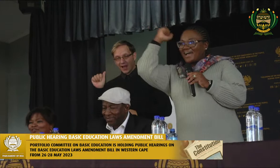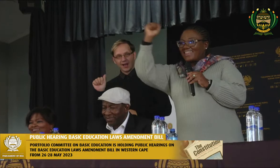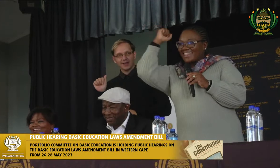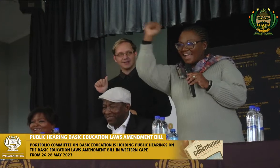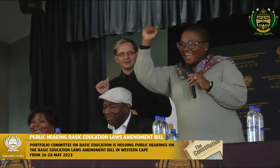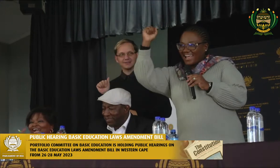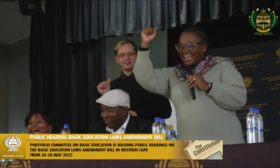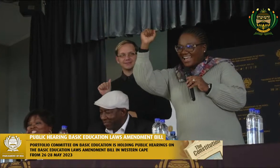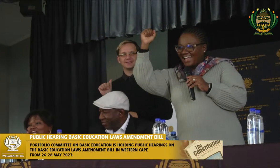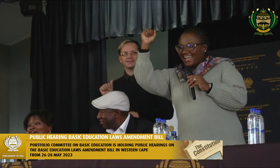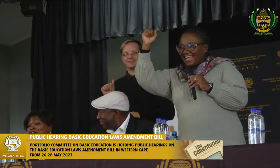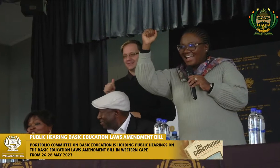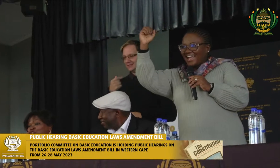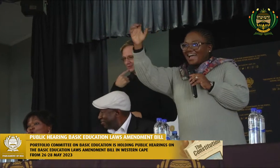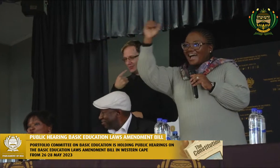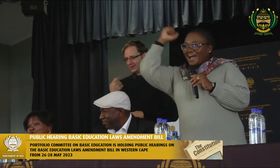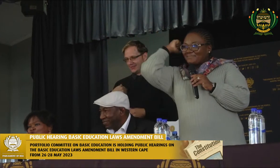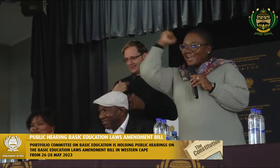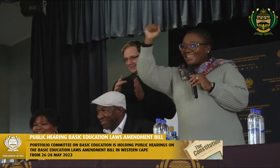Amanda.